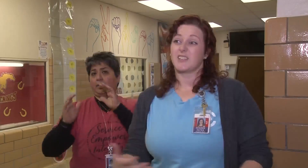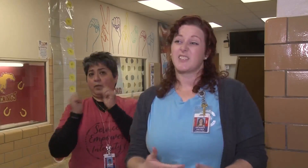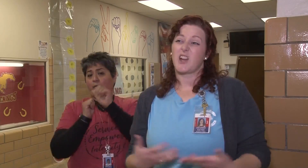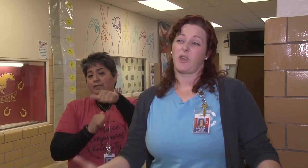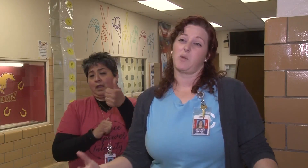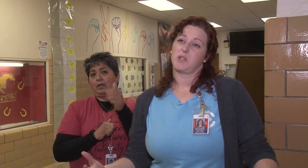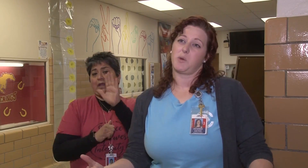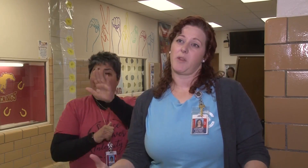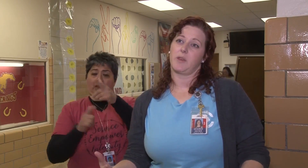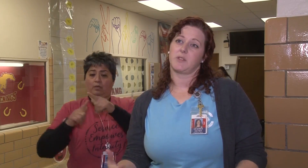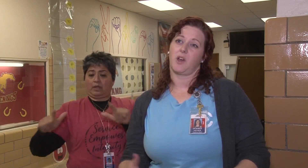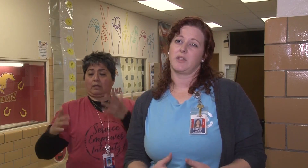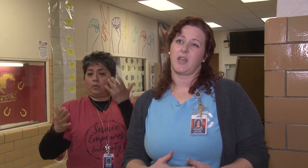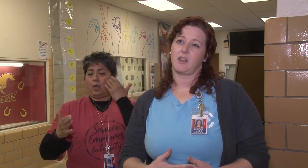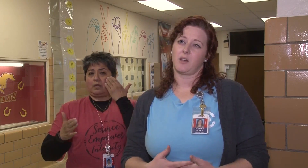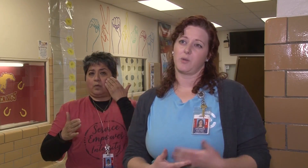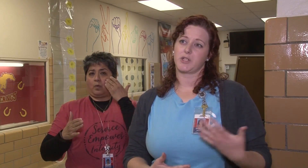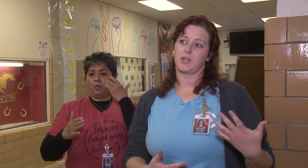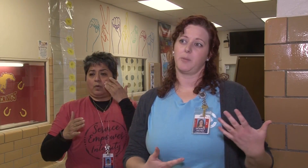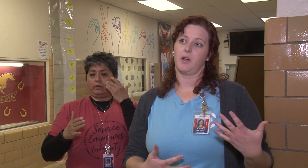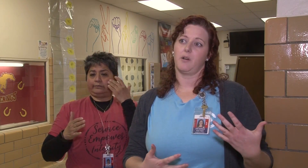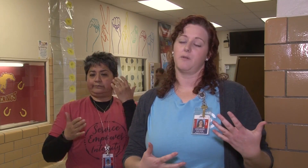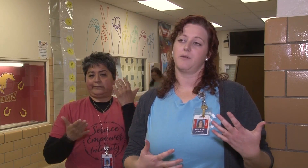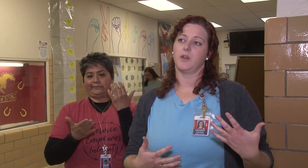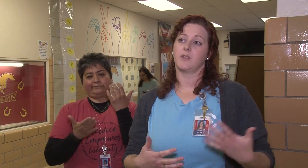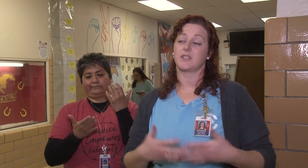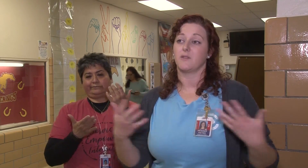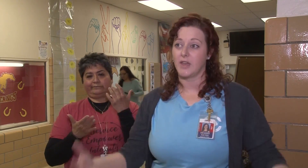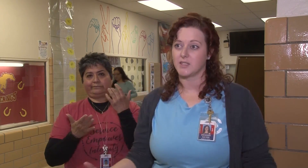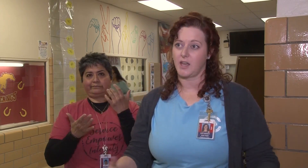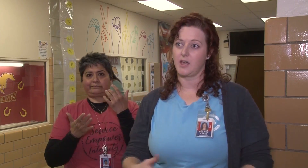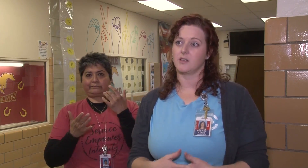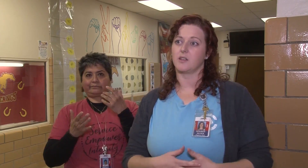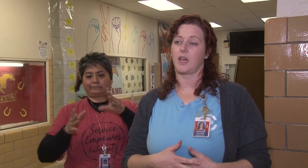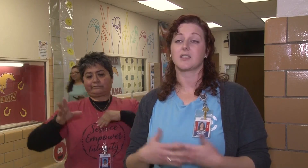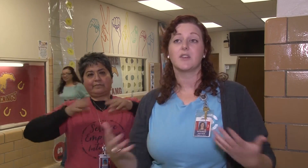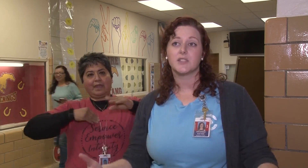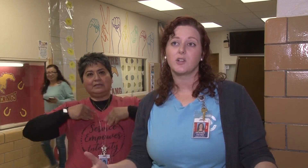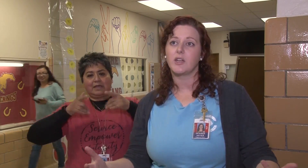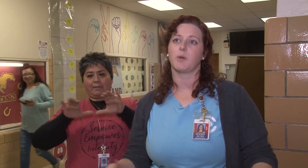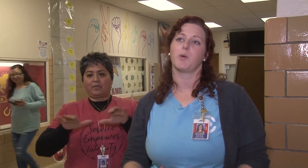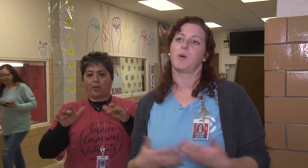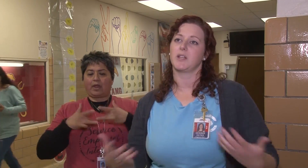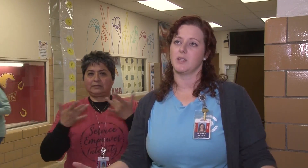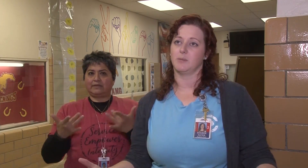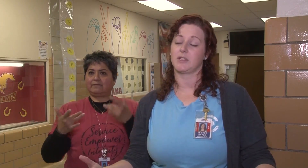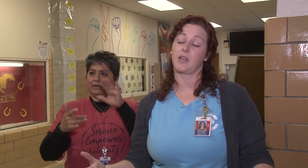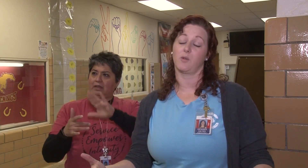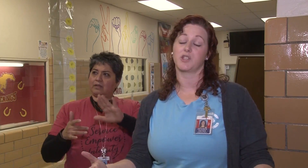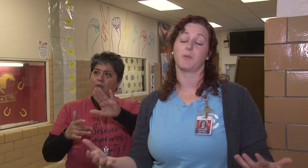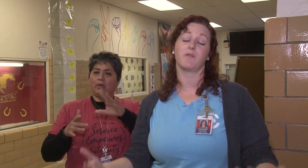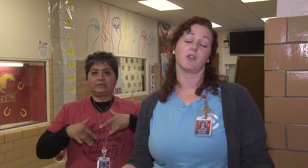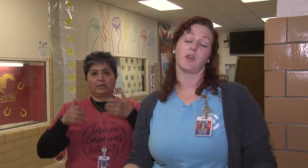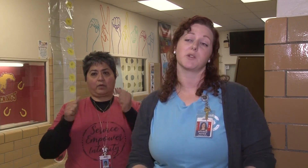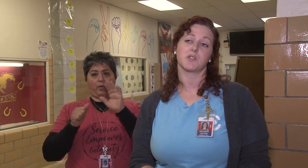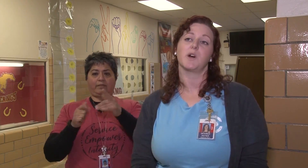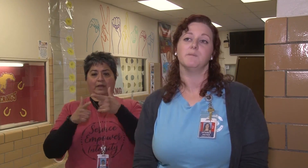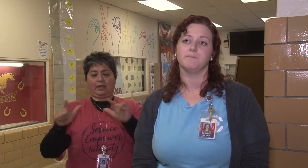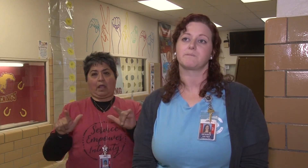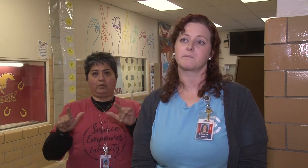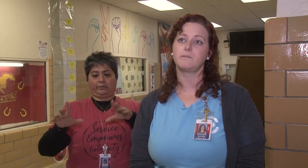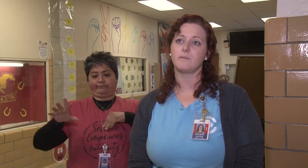it's their language we want them to not only take ownership of this event and the activities they're leading but we wanted them to take ownership of their